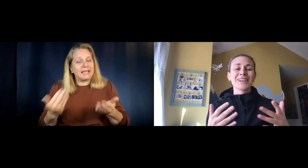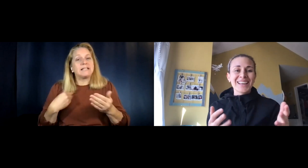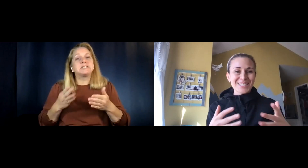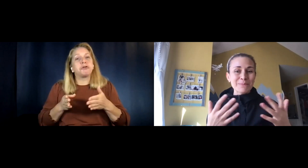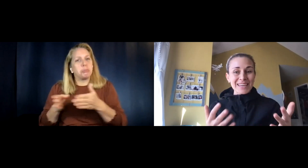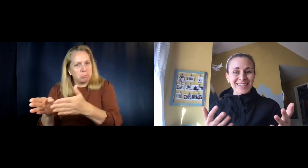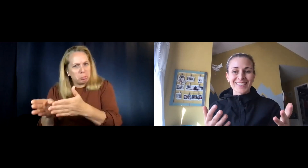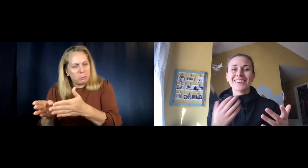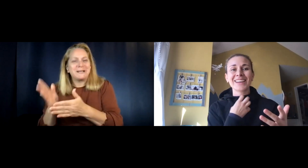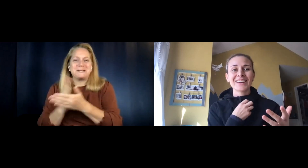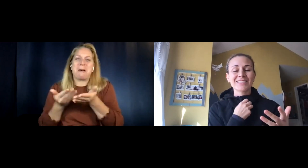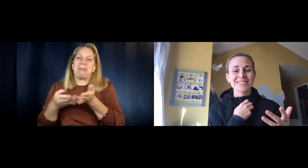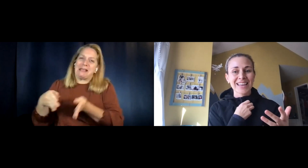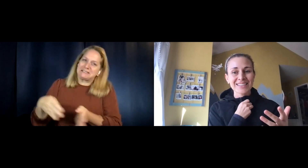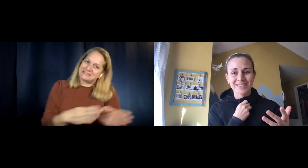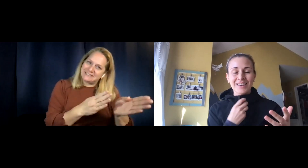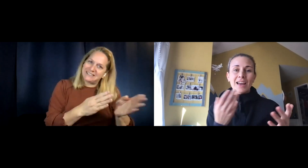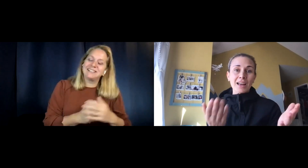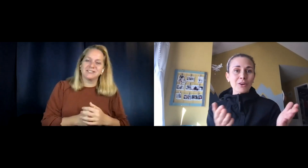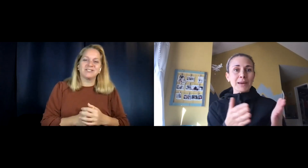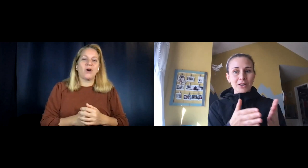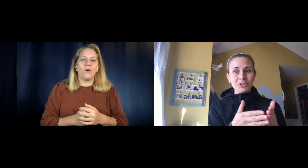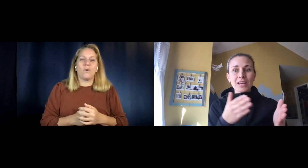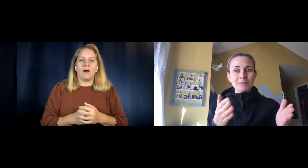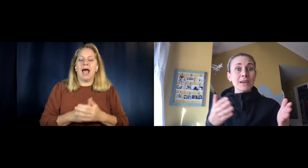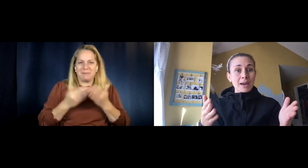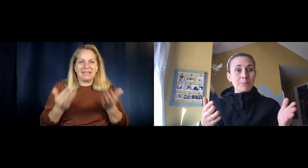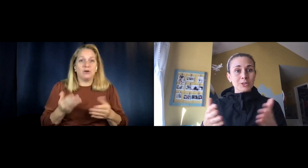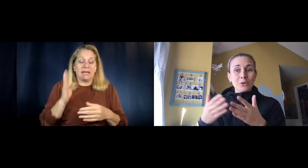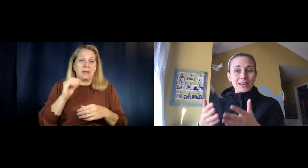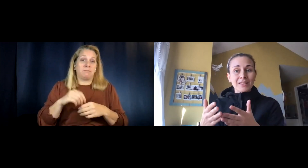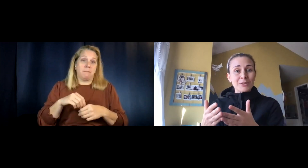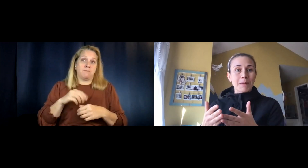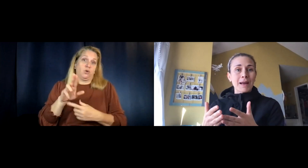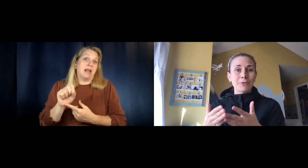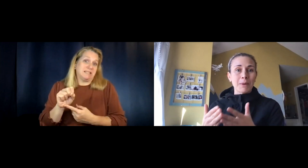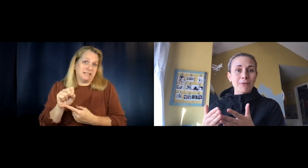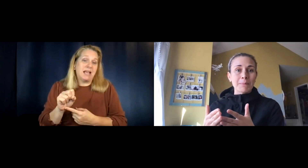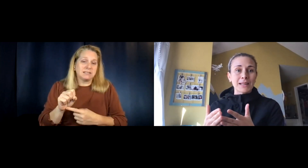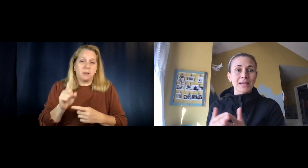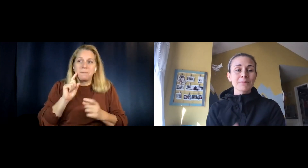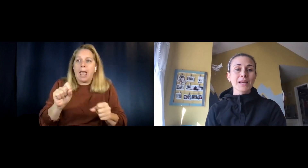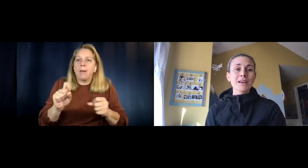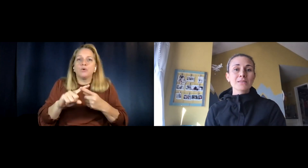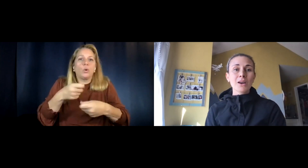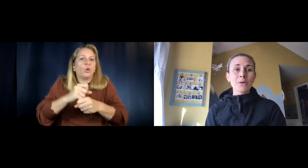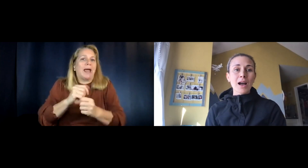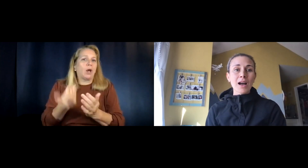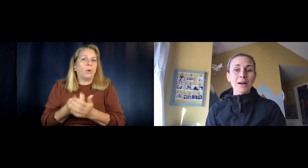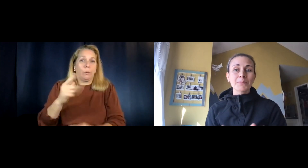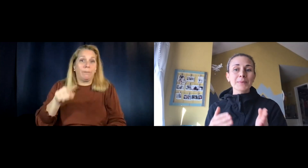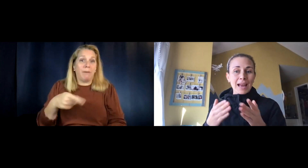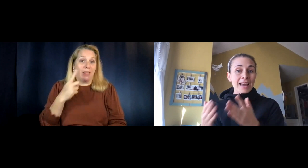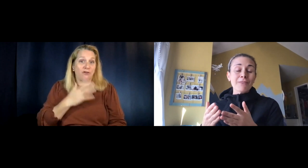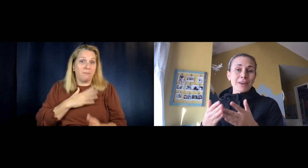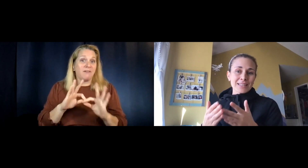person to be here in the States and now in my country is be able to create that new path for my family. So